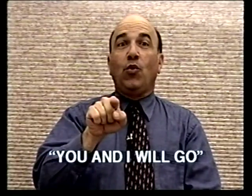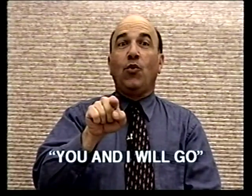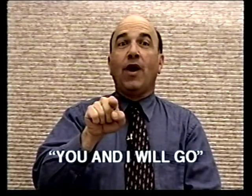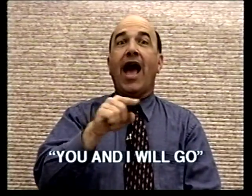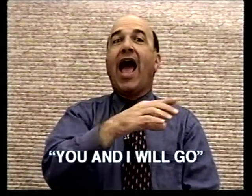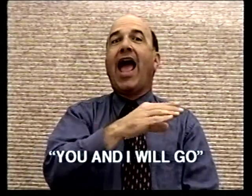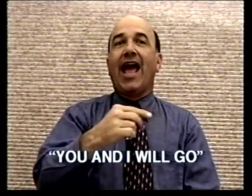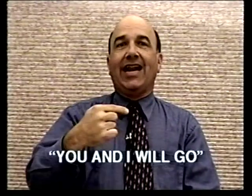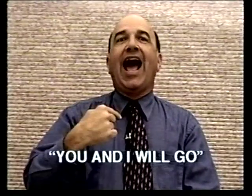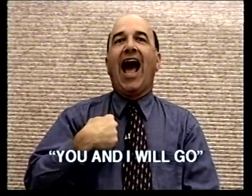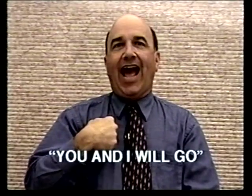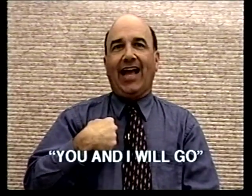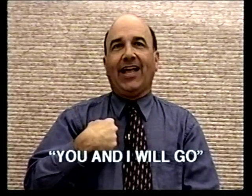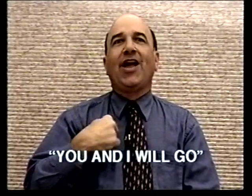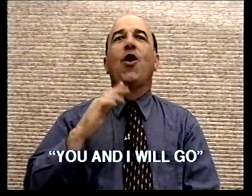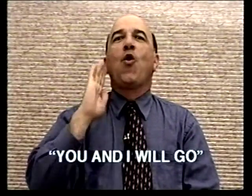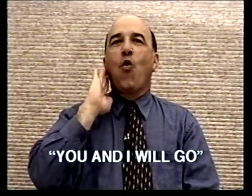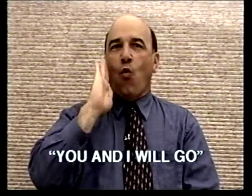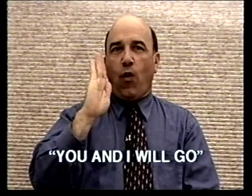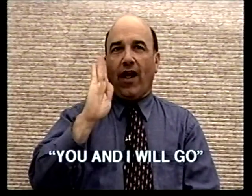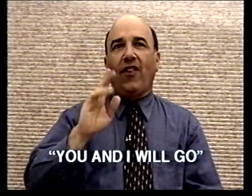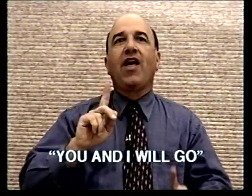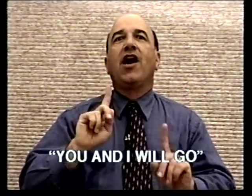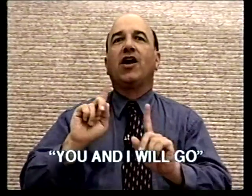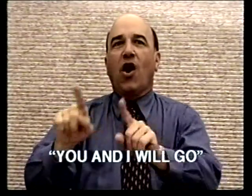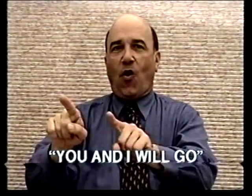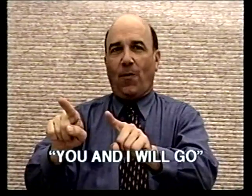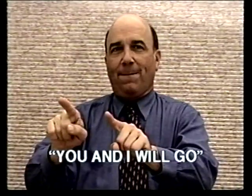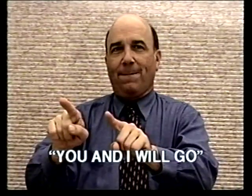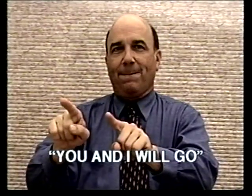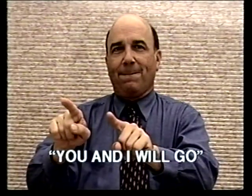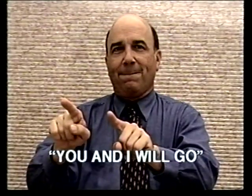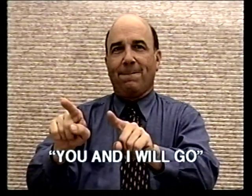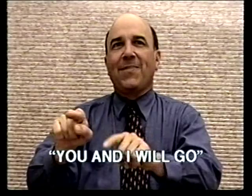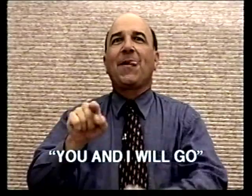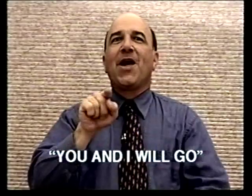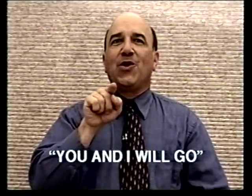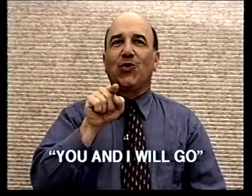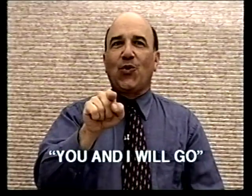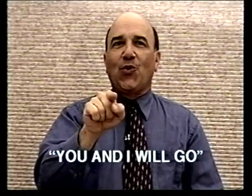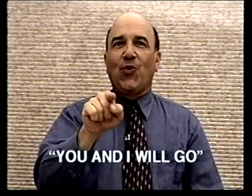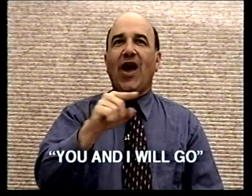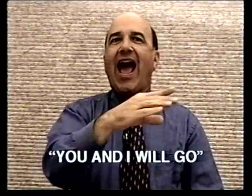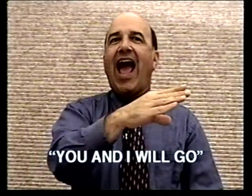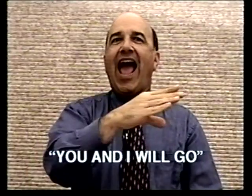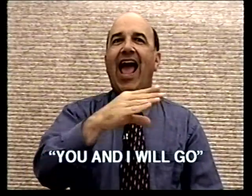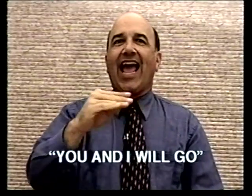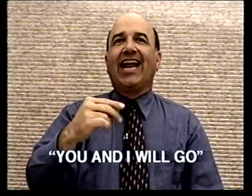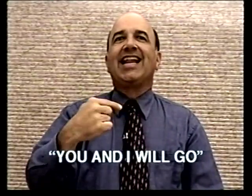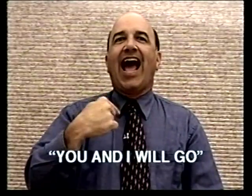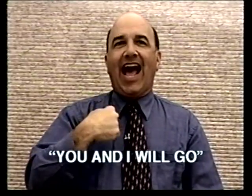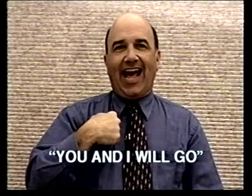You and I will go. You and